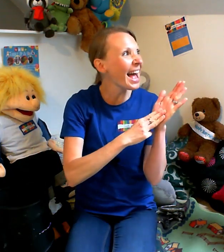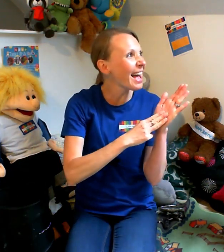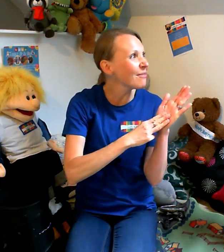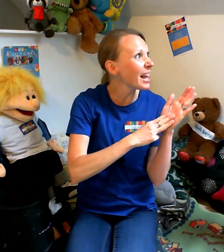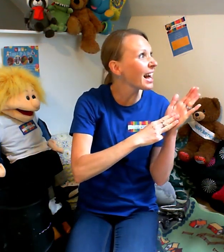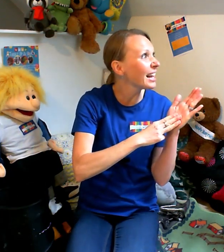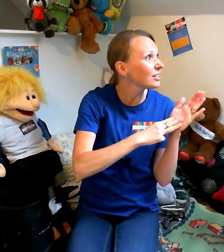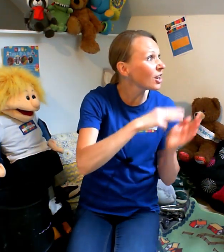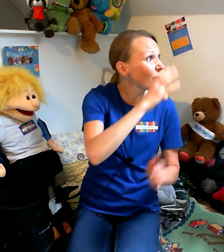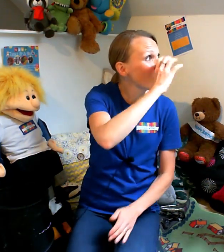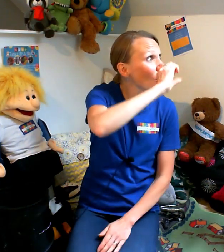Mary had a